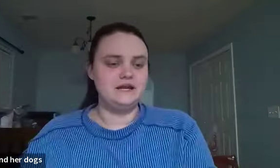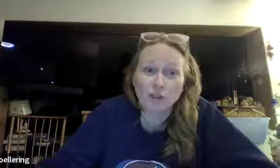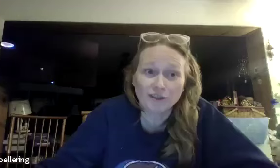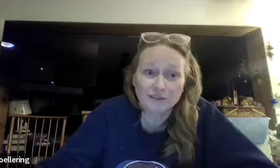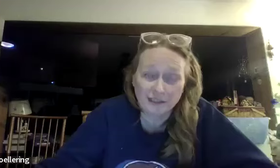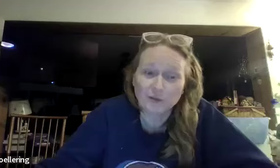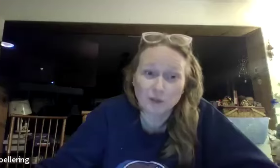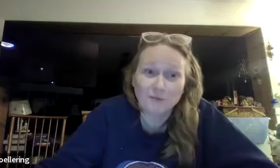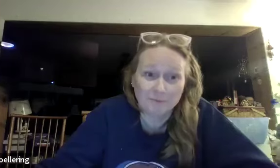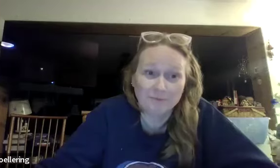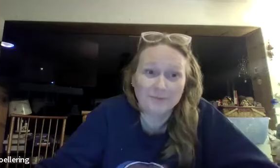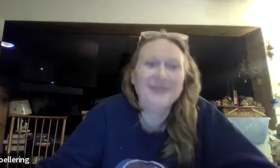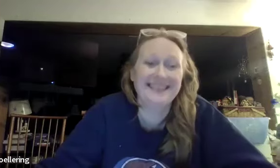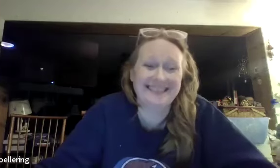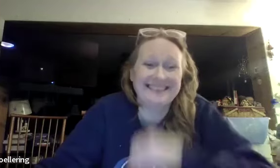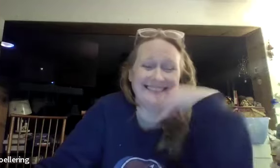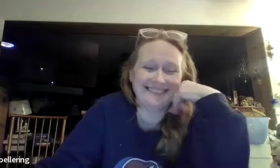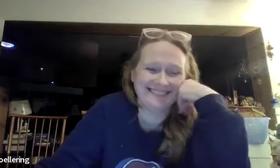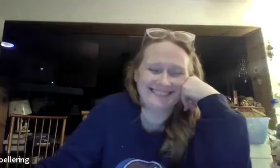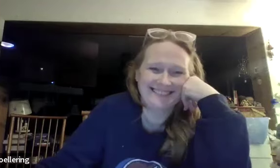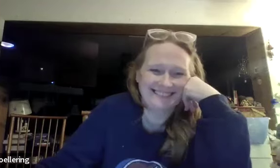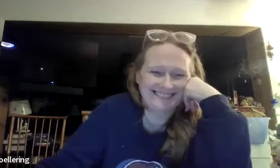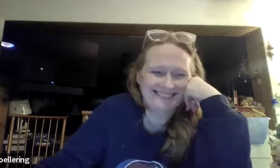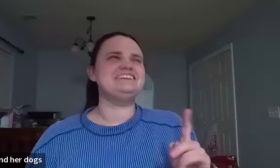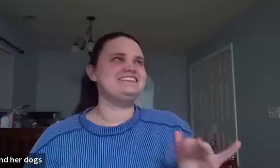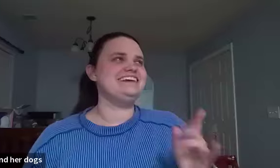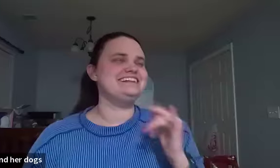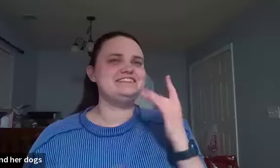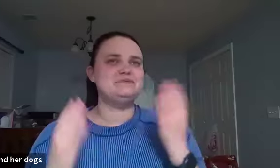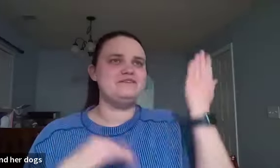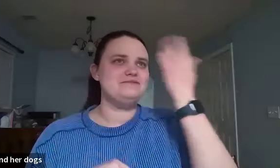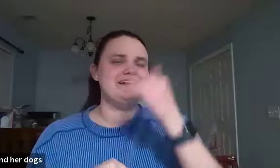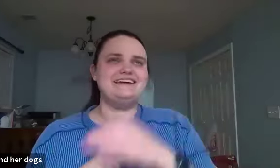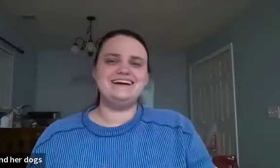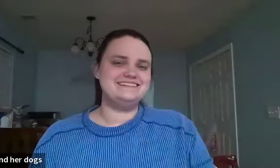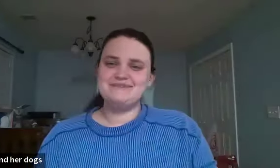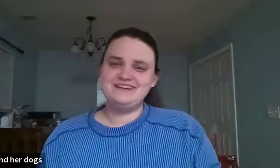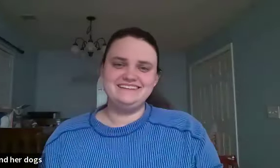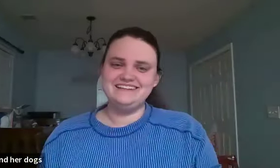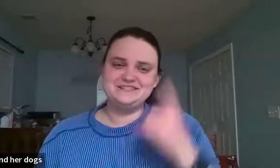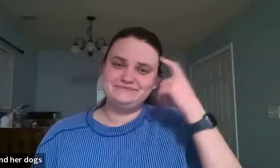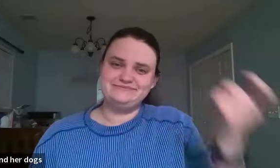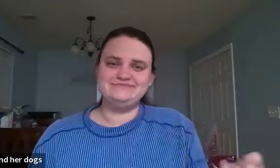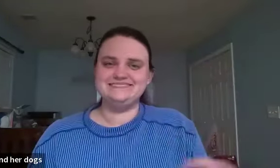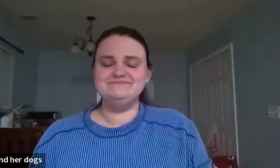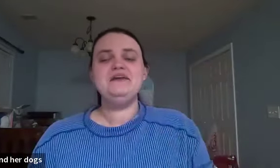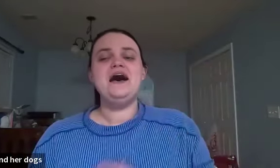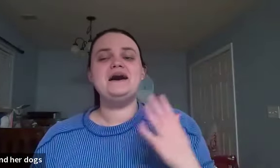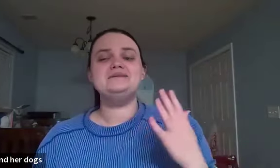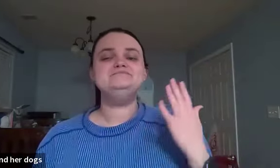right. literal, literal. Yes, thank you. I said literally and it still went over my head. Guys, I'm telling you, it just